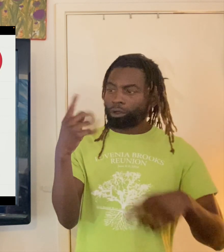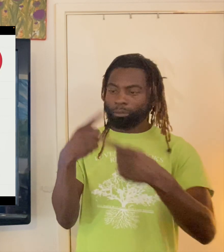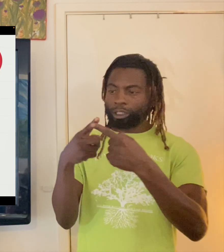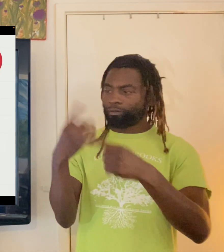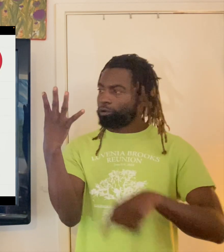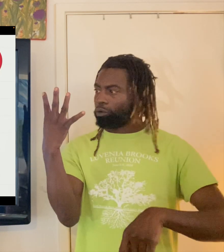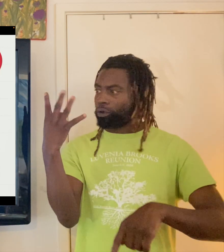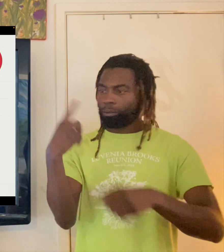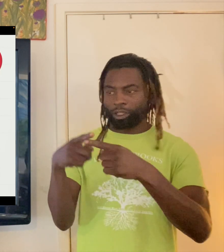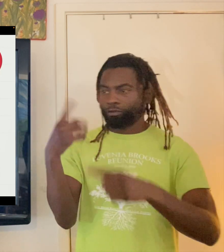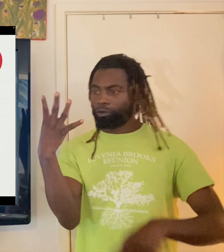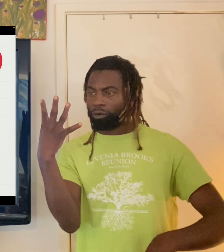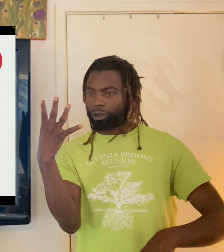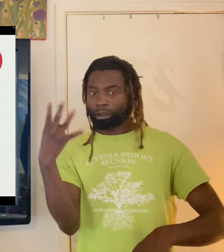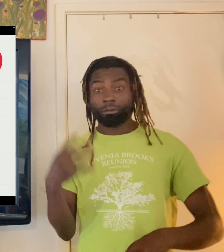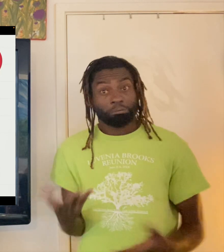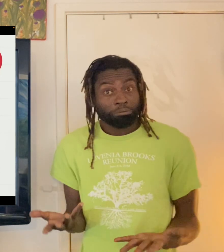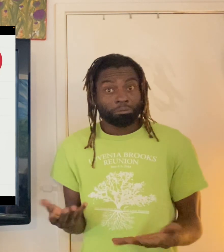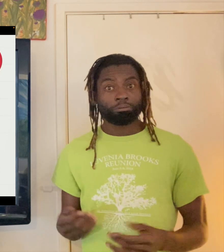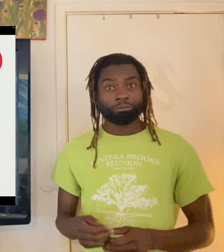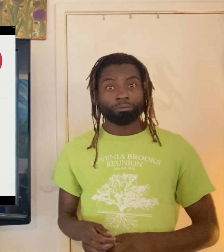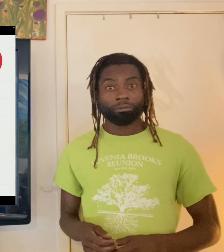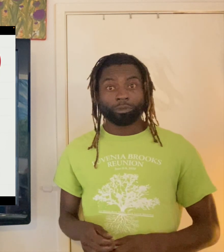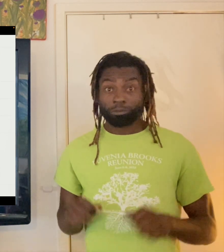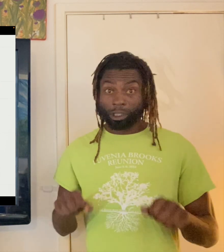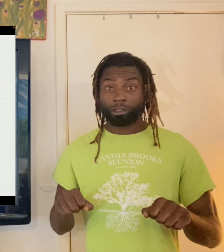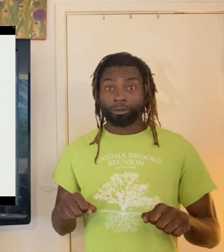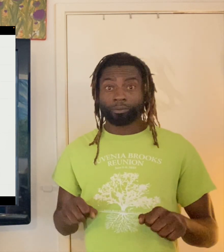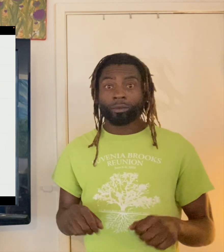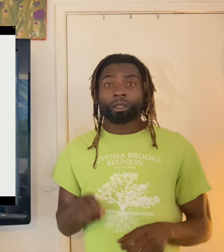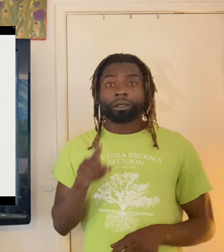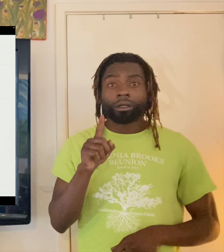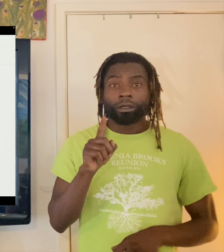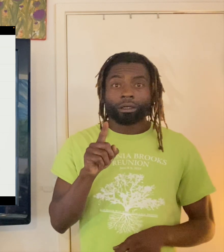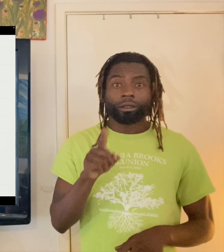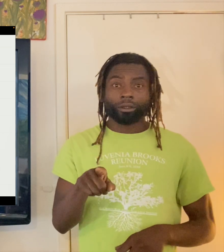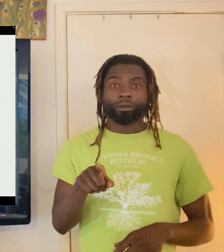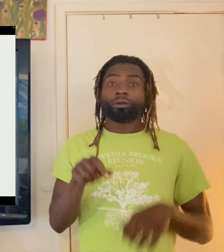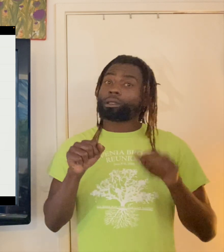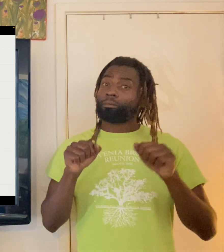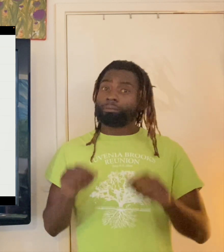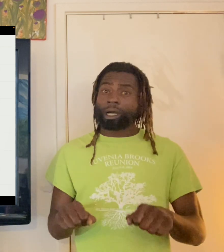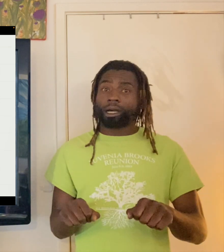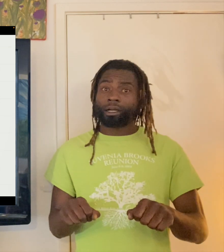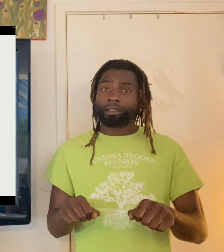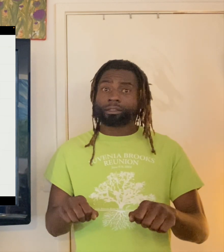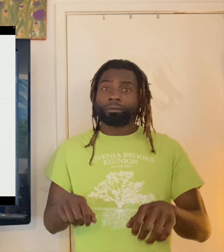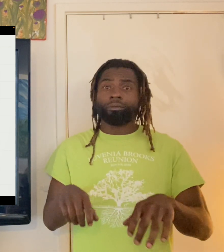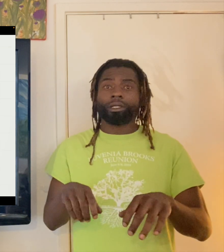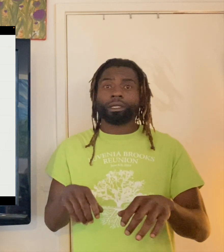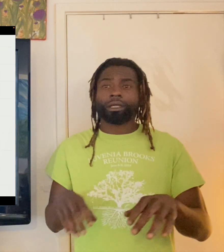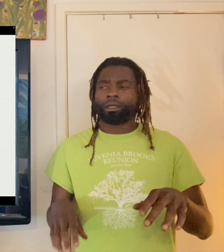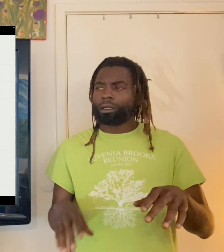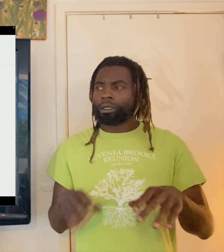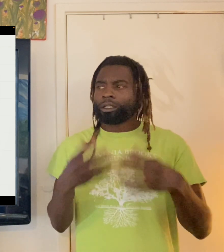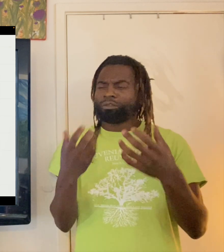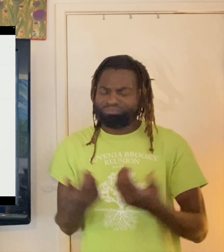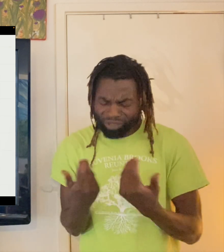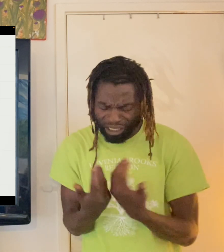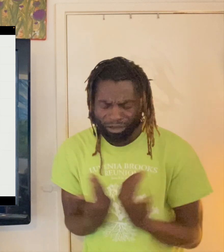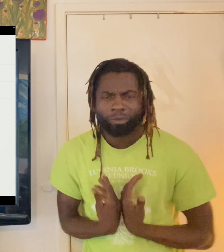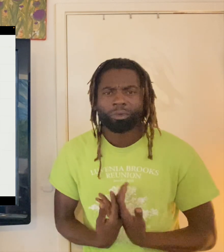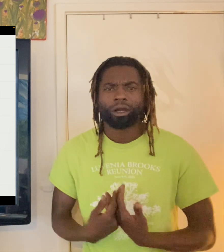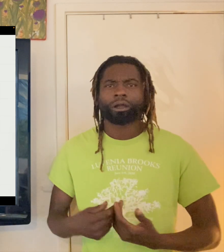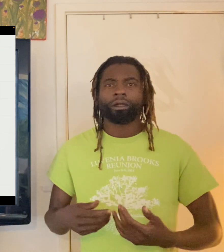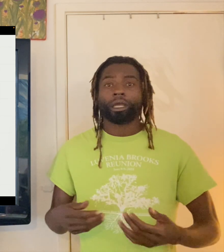and 4. And guess what? You can also make up and take apart the number 16 with other